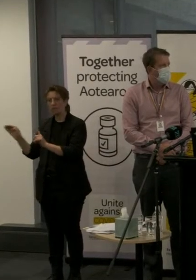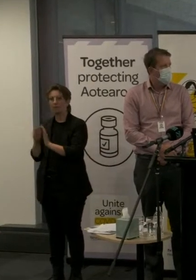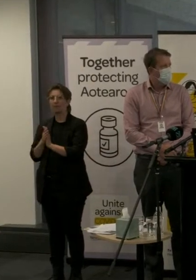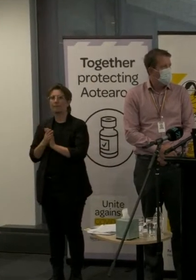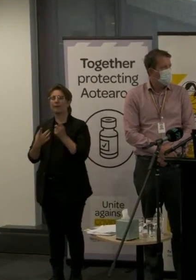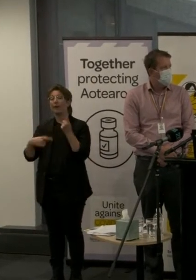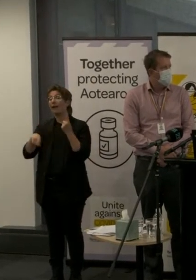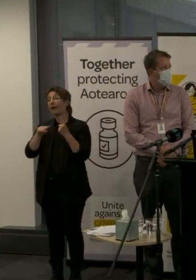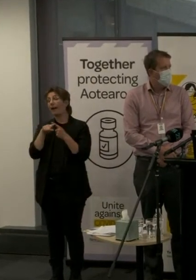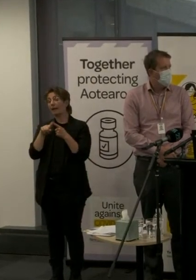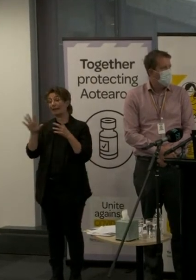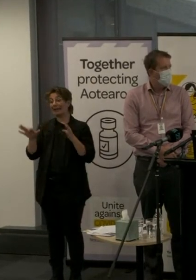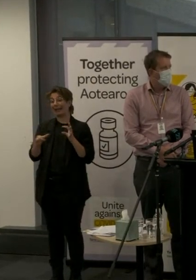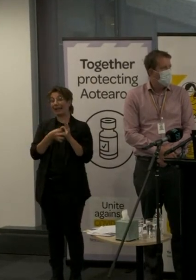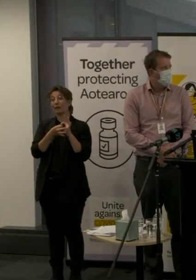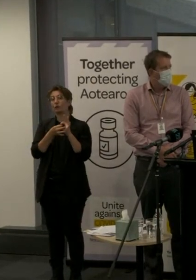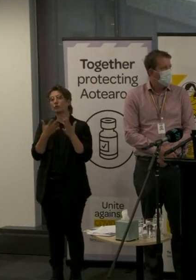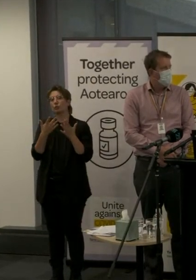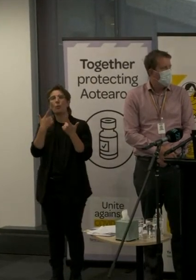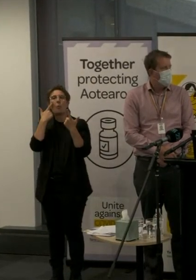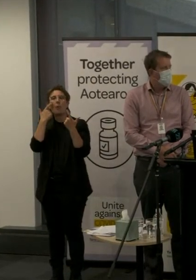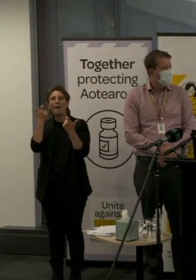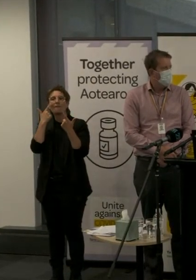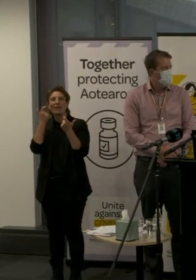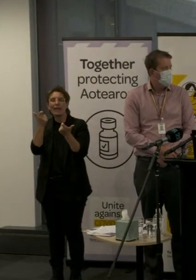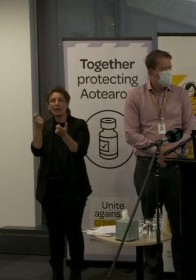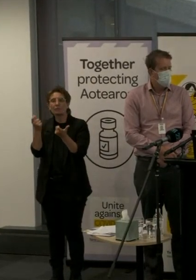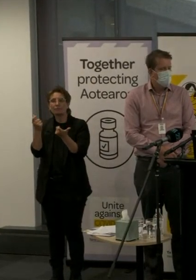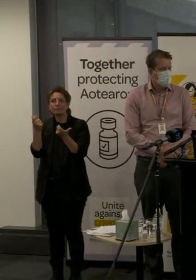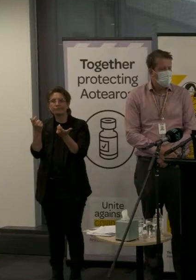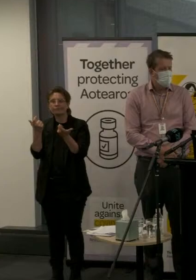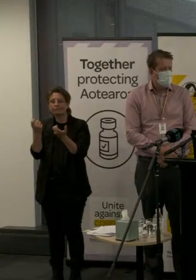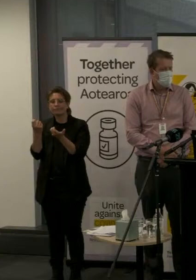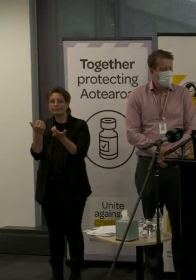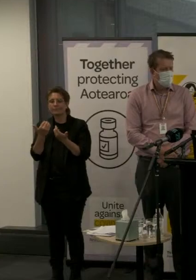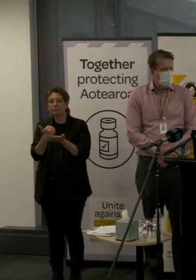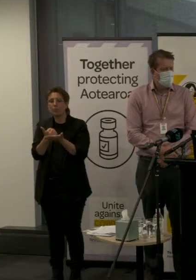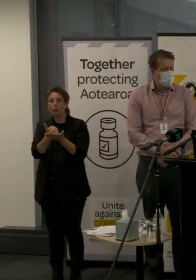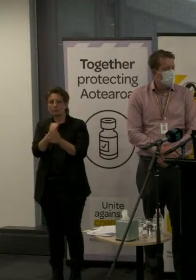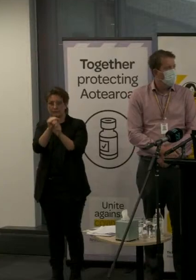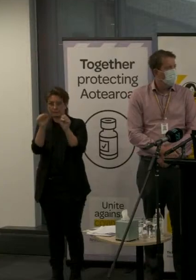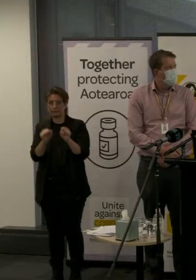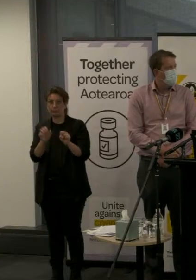to the welfare support systems that MSD set up.